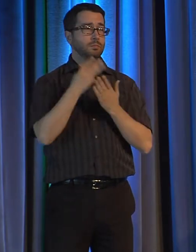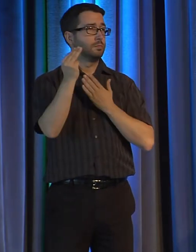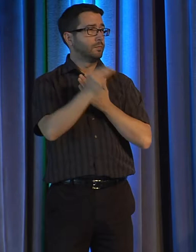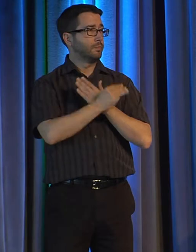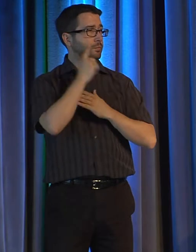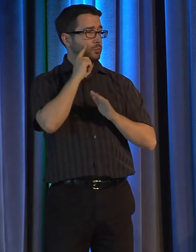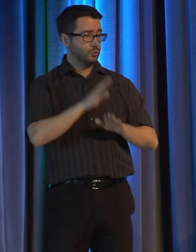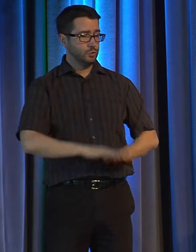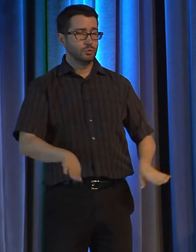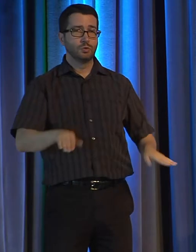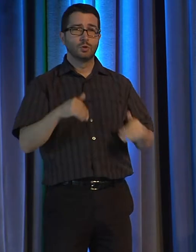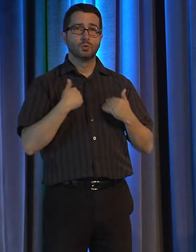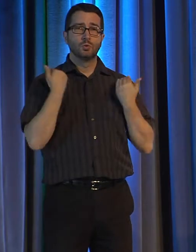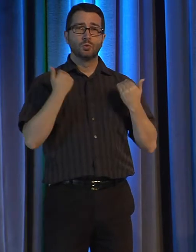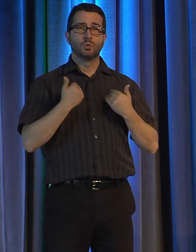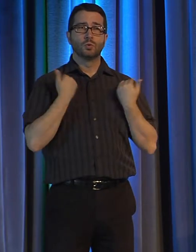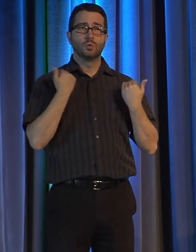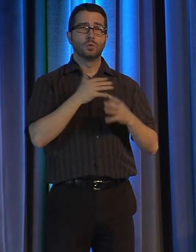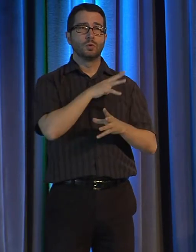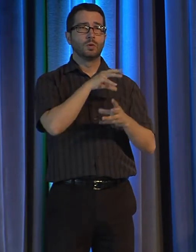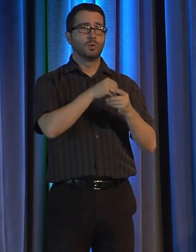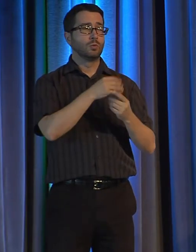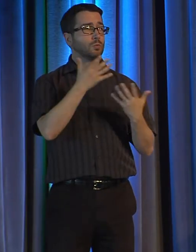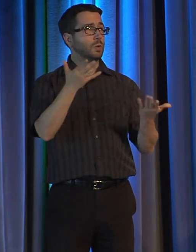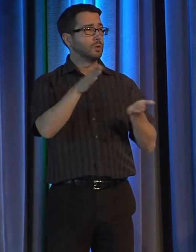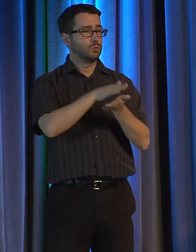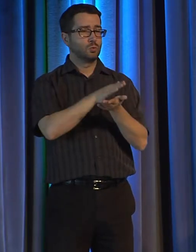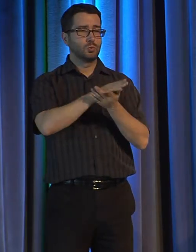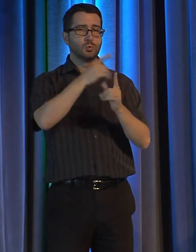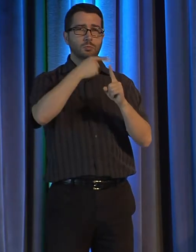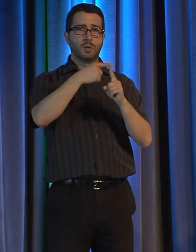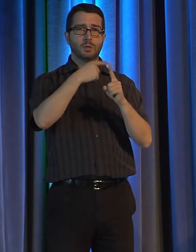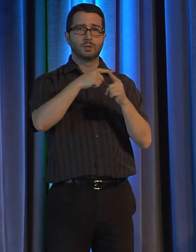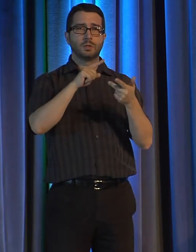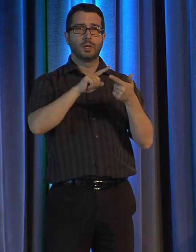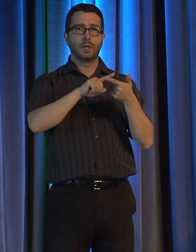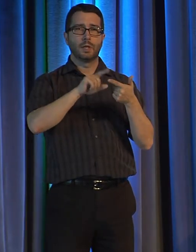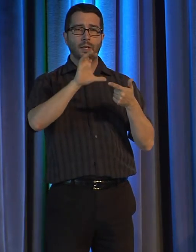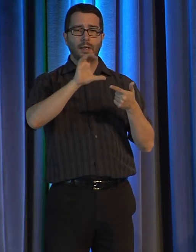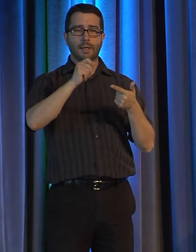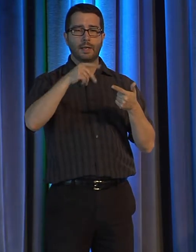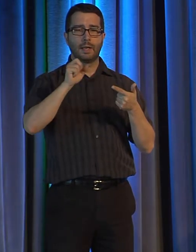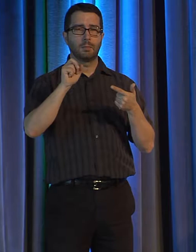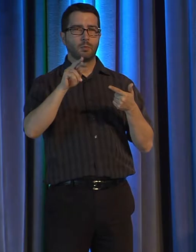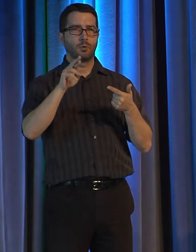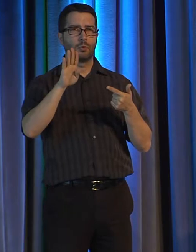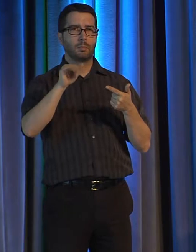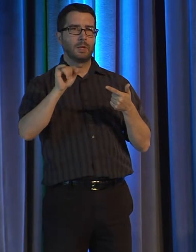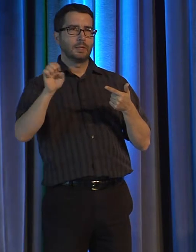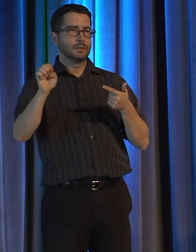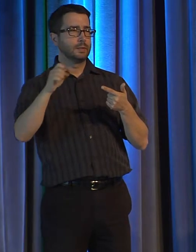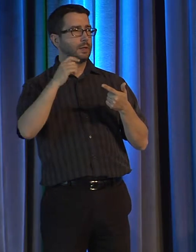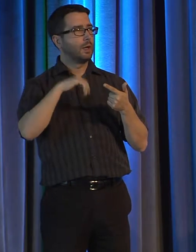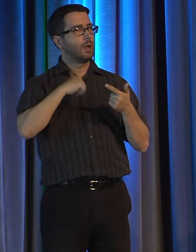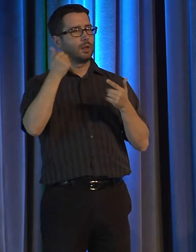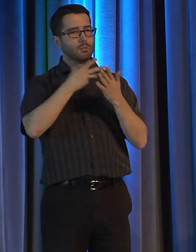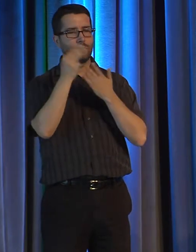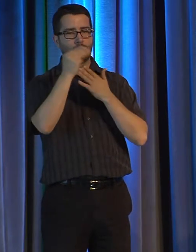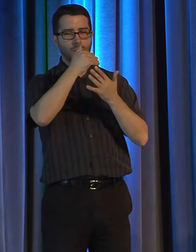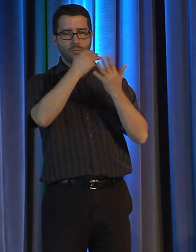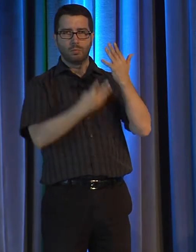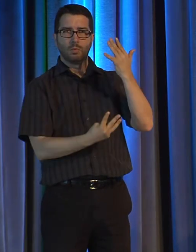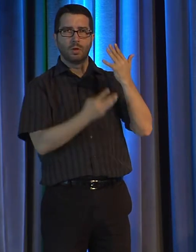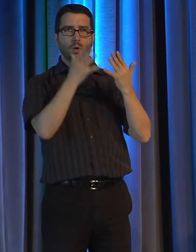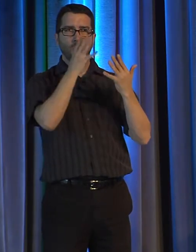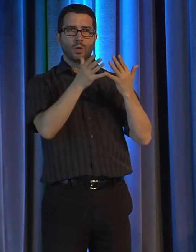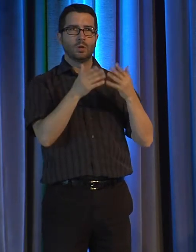children and youth, including the Schools Plus program and Caper Base, and have a number of other initiatives underway to improve